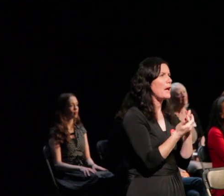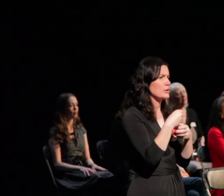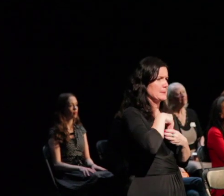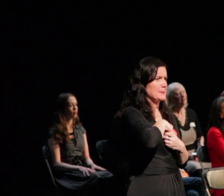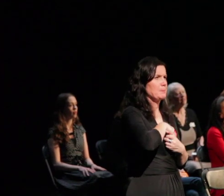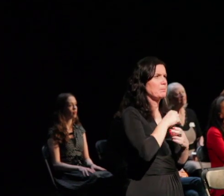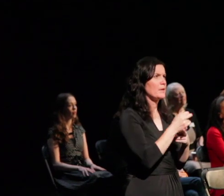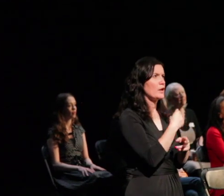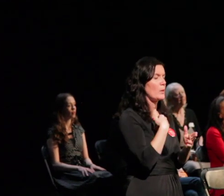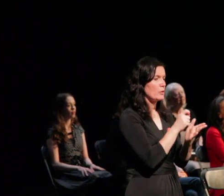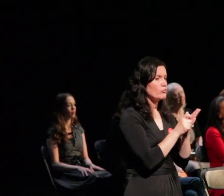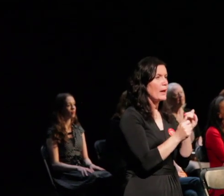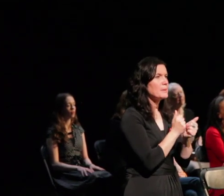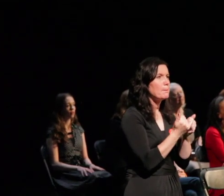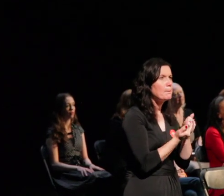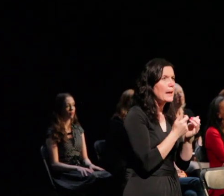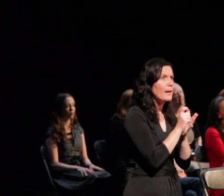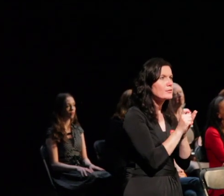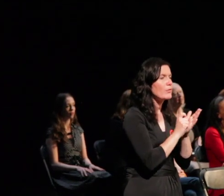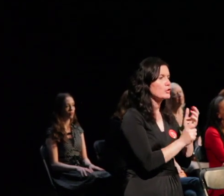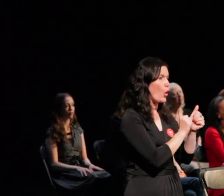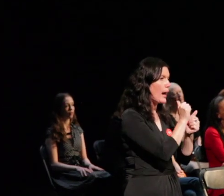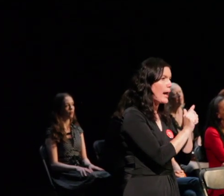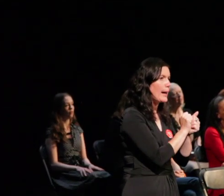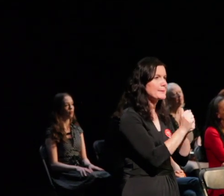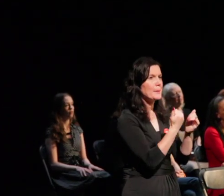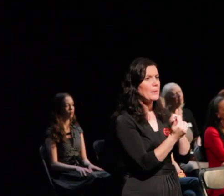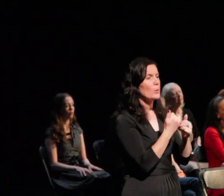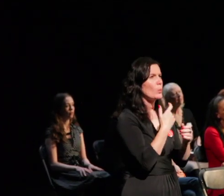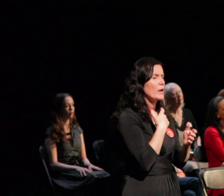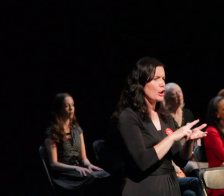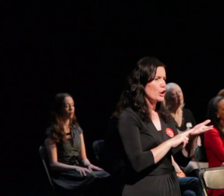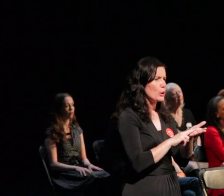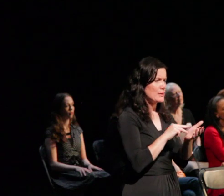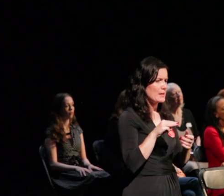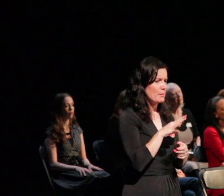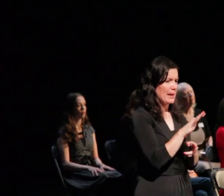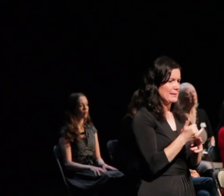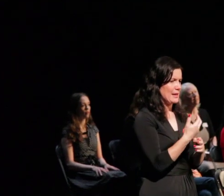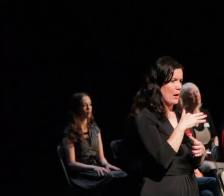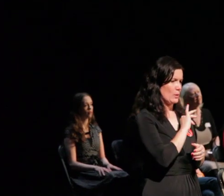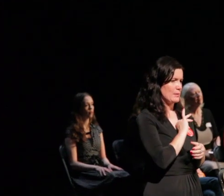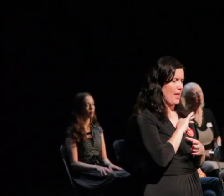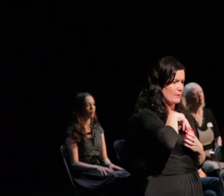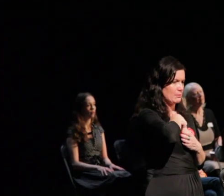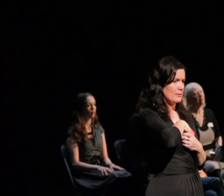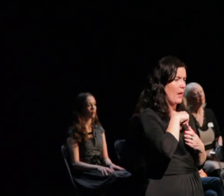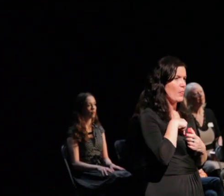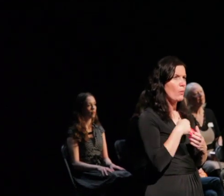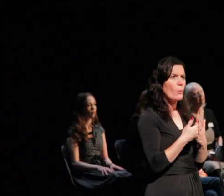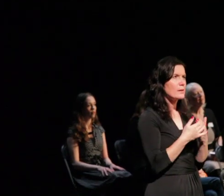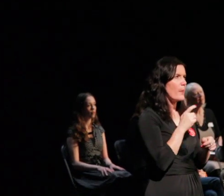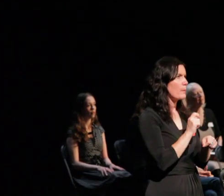when we write plays or make plays or design plays or act in plays, we draw on this place in ourselves that is the most important